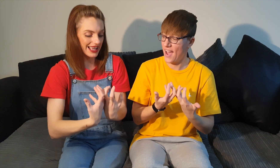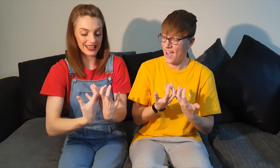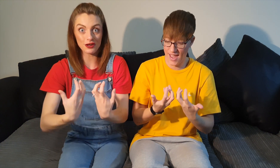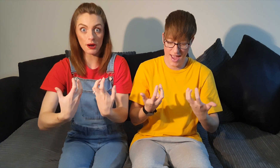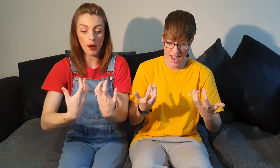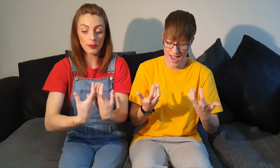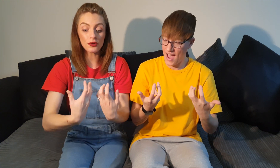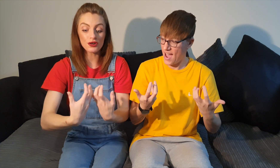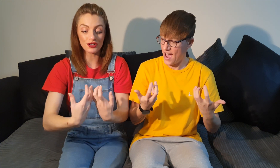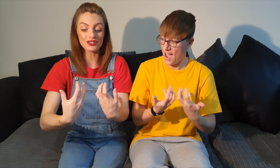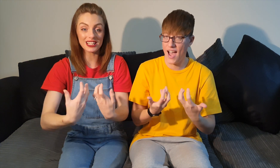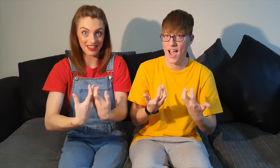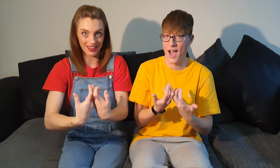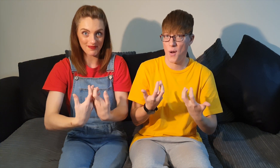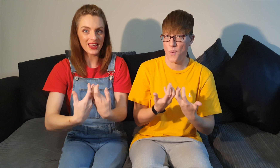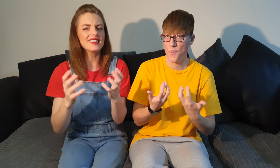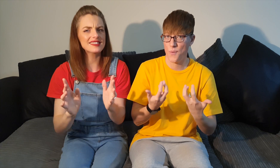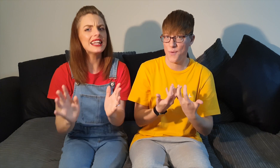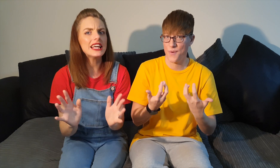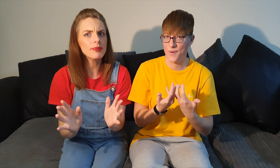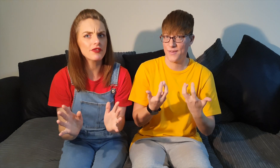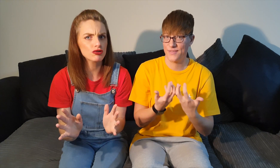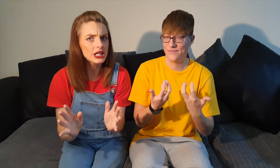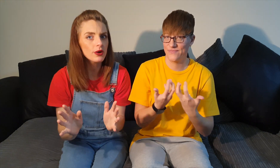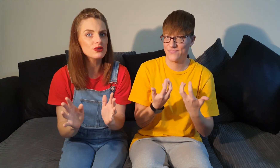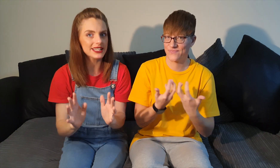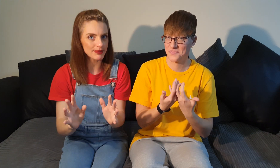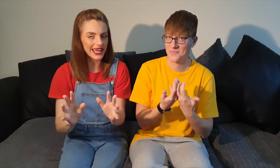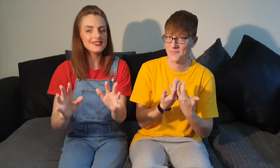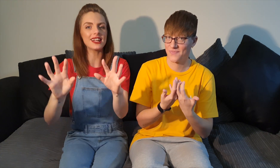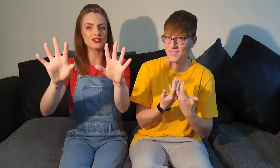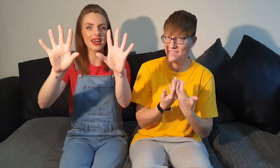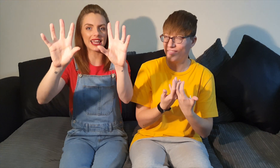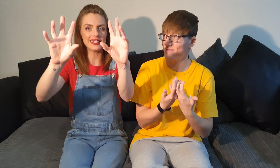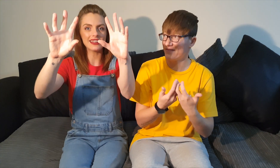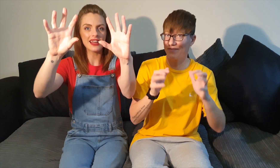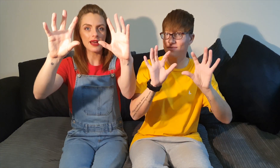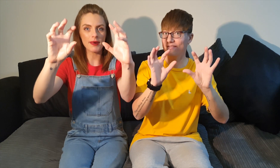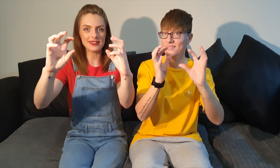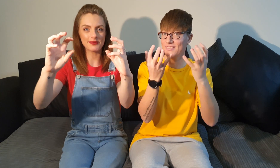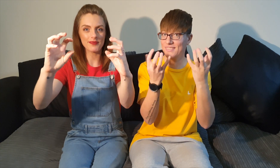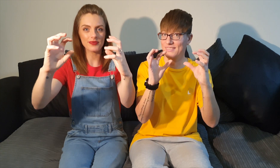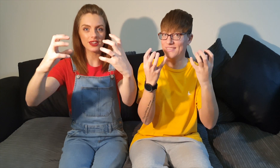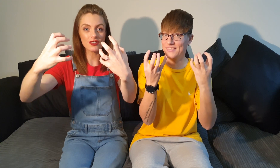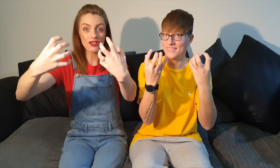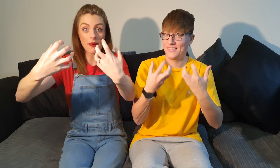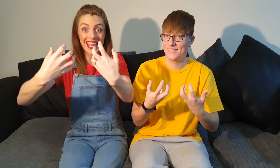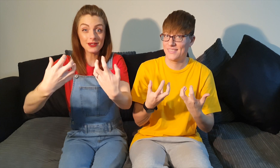and you're gonna pop your knuckles together. This is a little bit of a tricky one to explain, so let's try it again. Bend, turn them